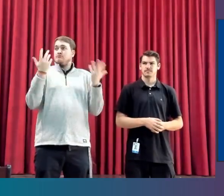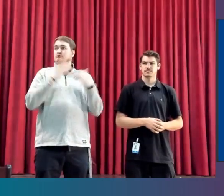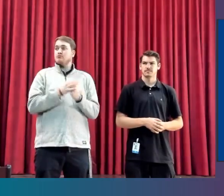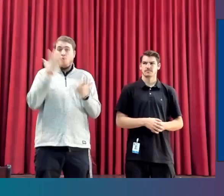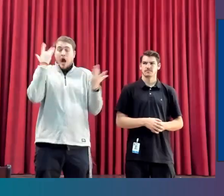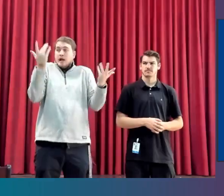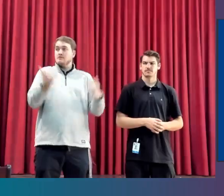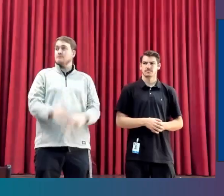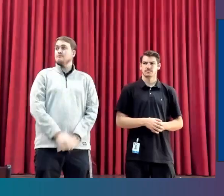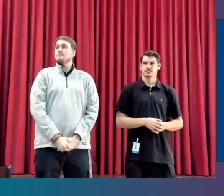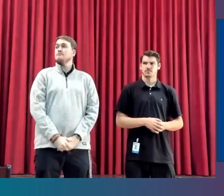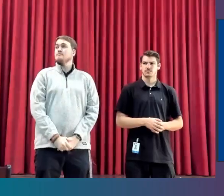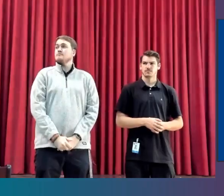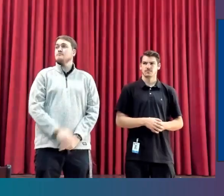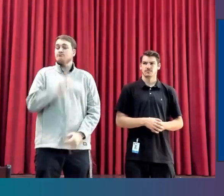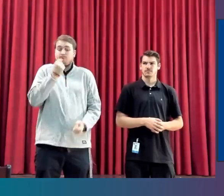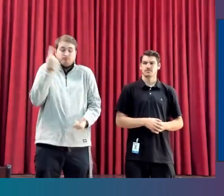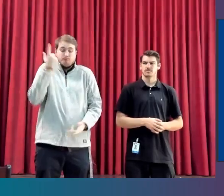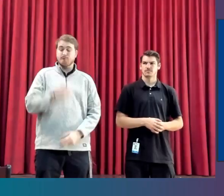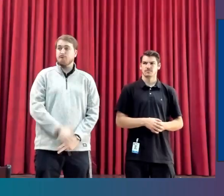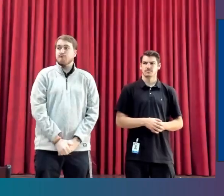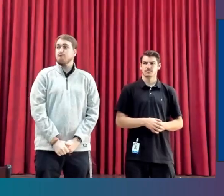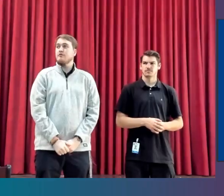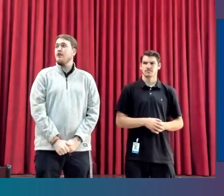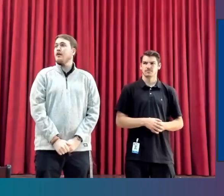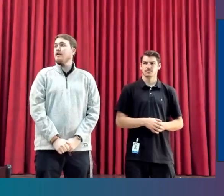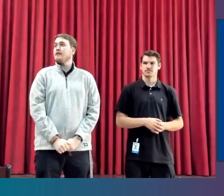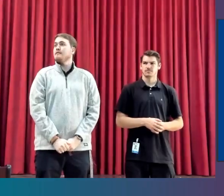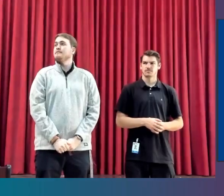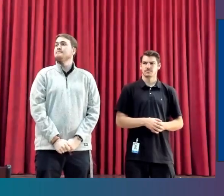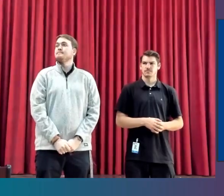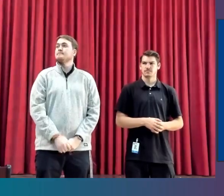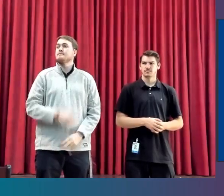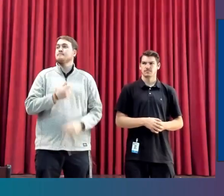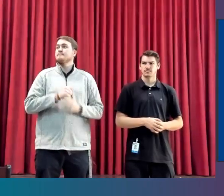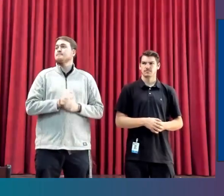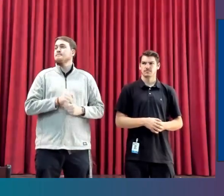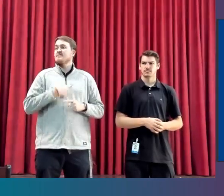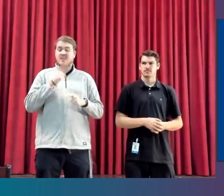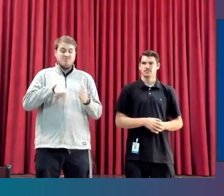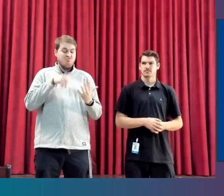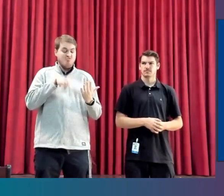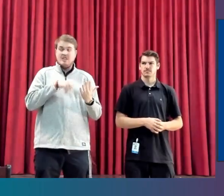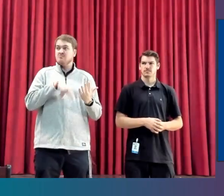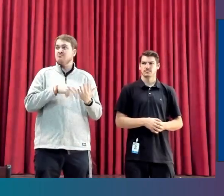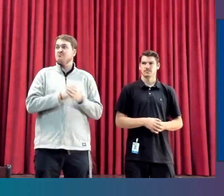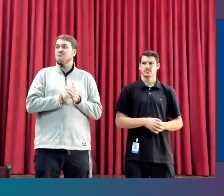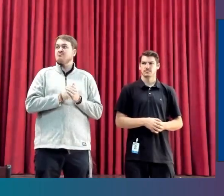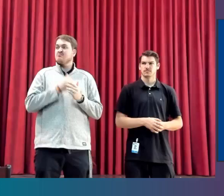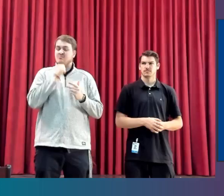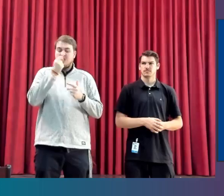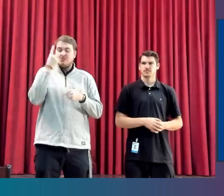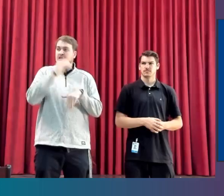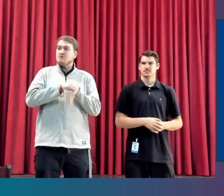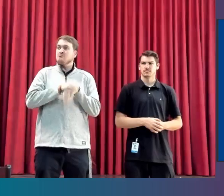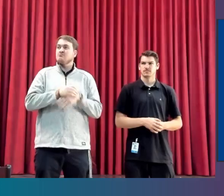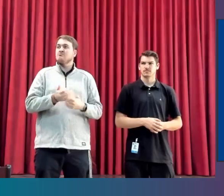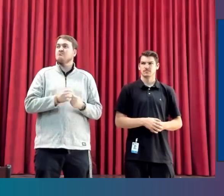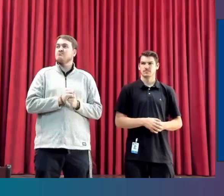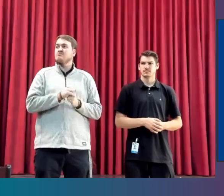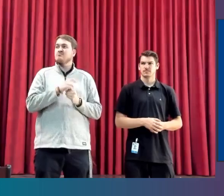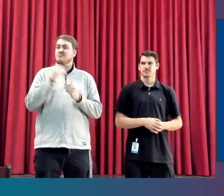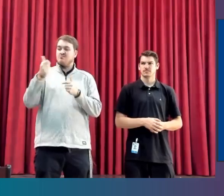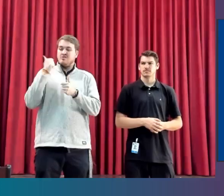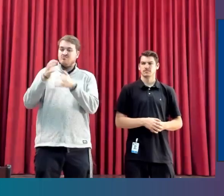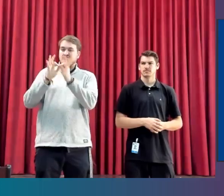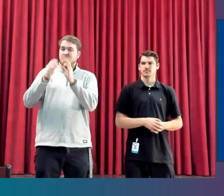into those apartments. I've tried to be in touch with HRC, but I'm not getting contacted back. I'm